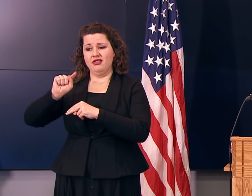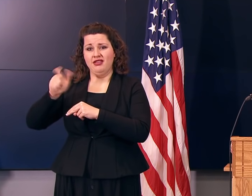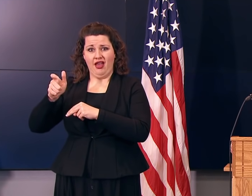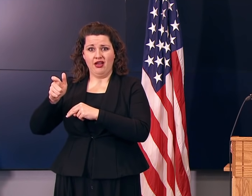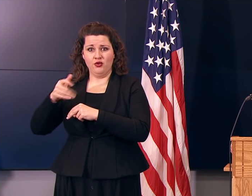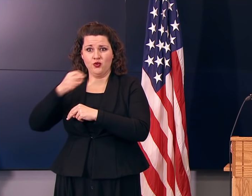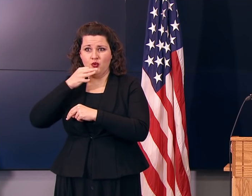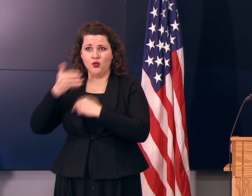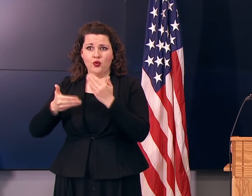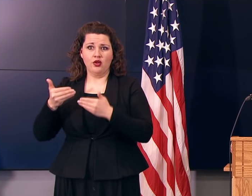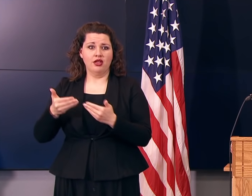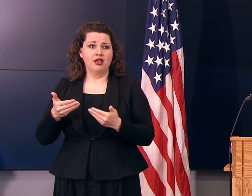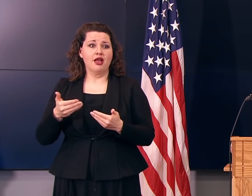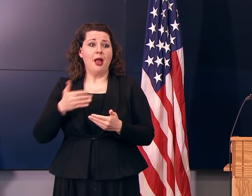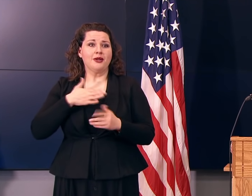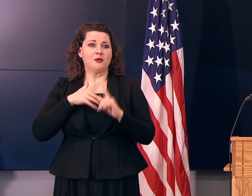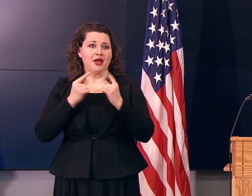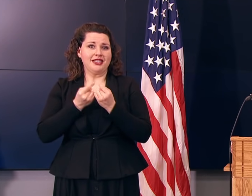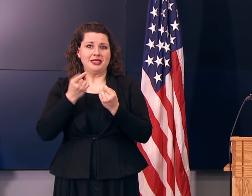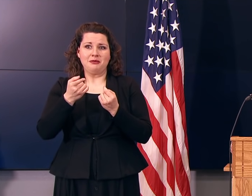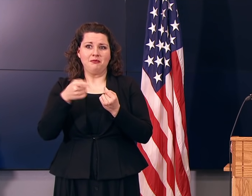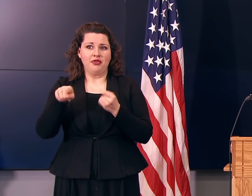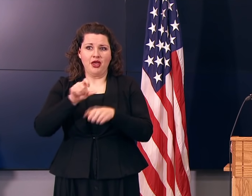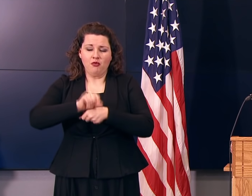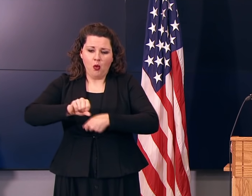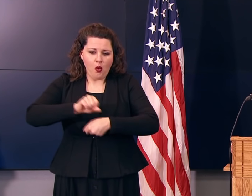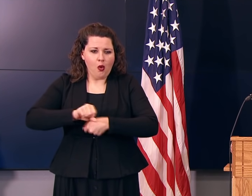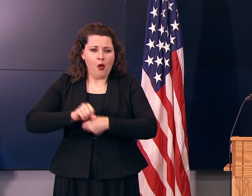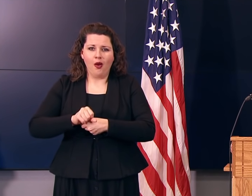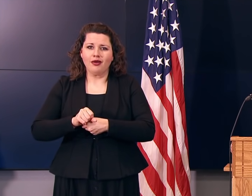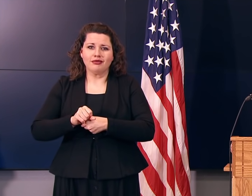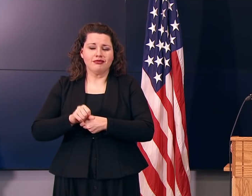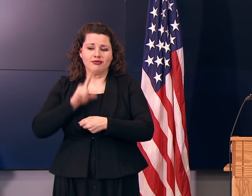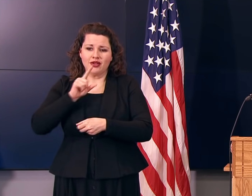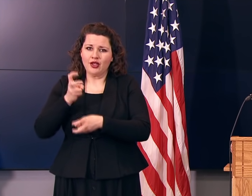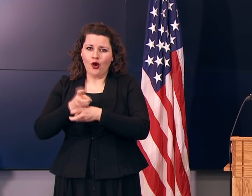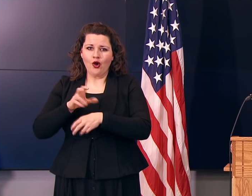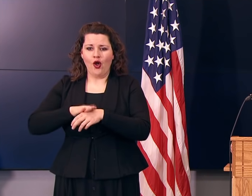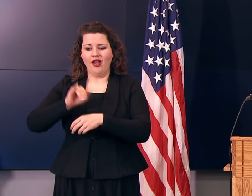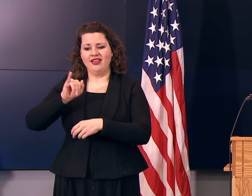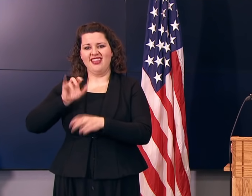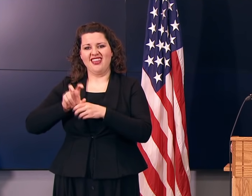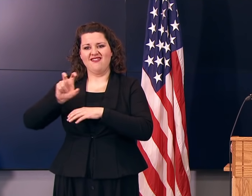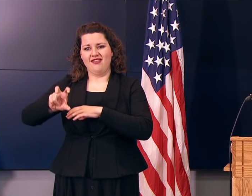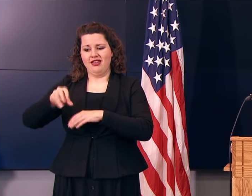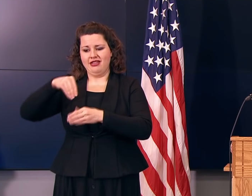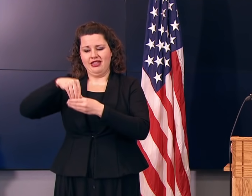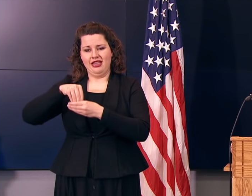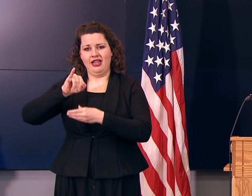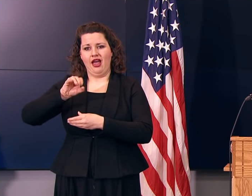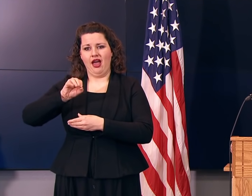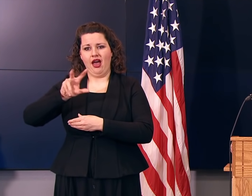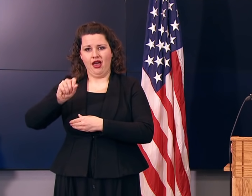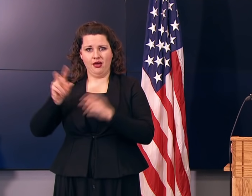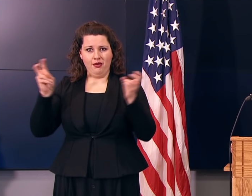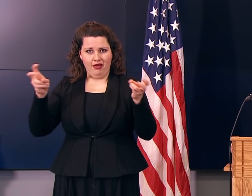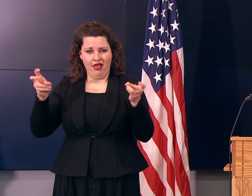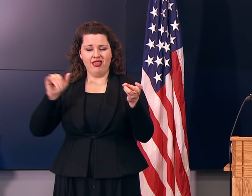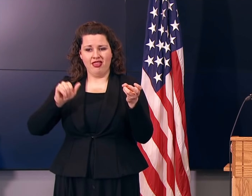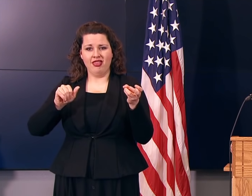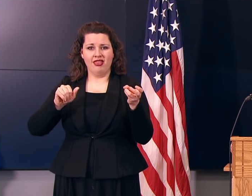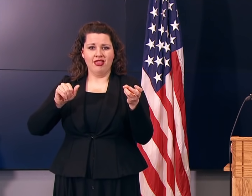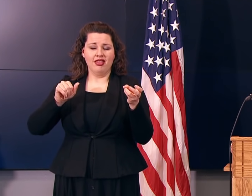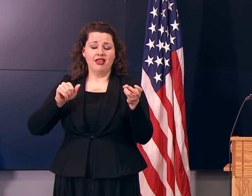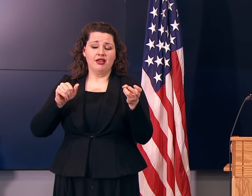seeing some sad faces from my team that have worked so hard on Invest in Iowa. We're going to sit down with Department of Management